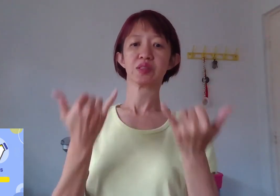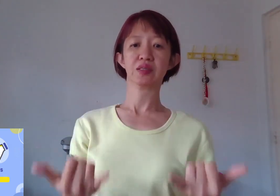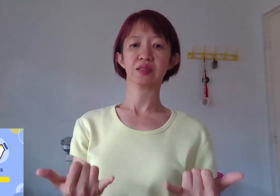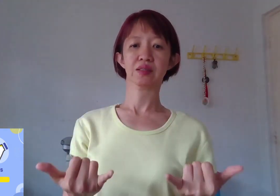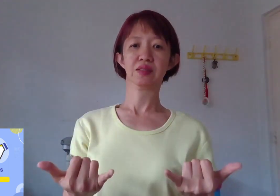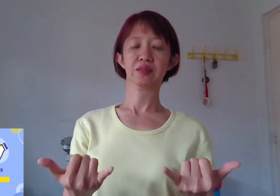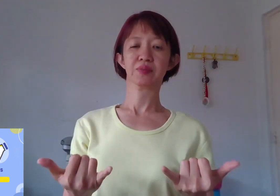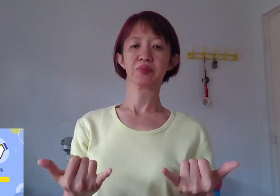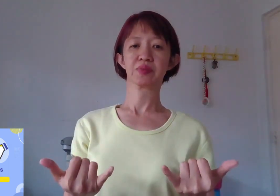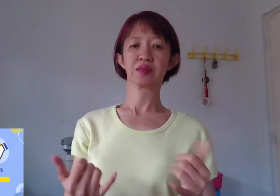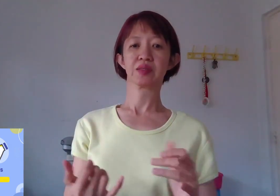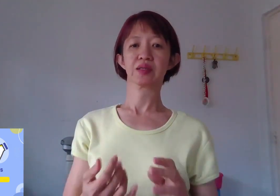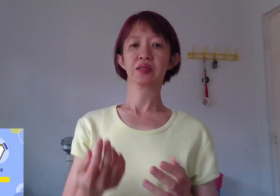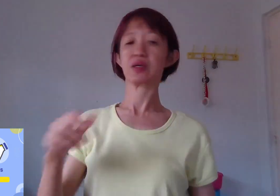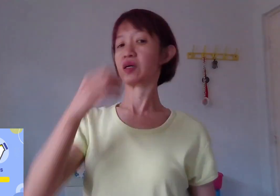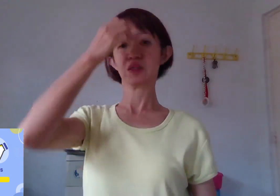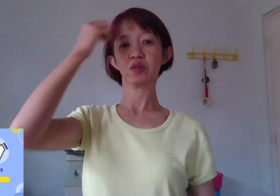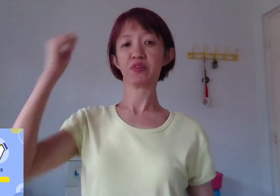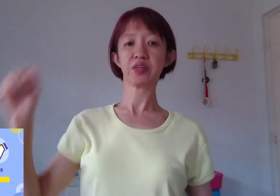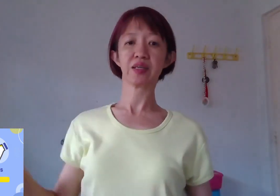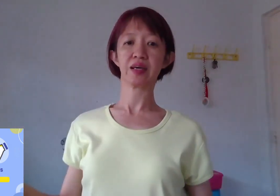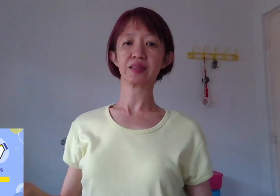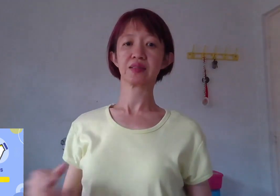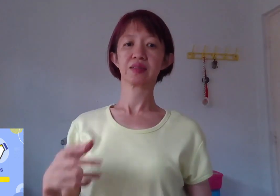today. Don't forget